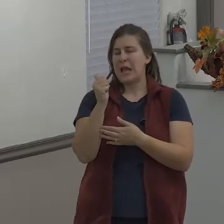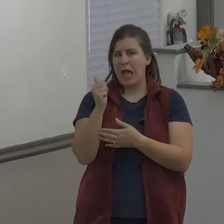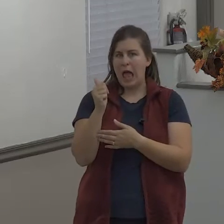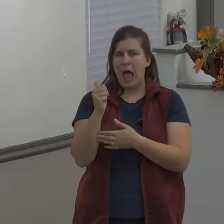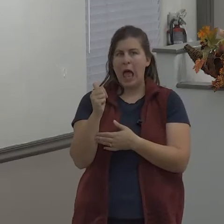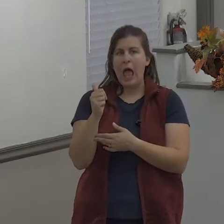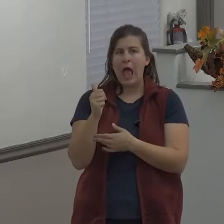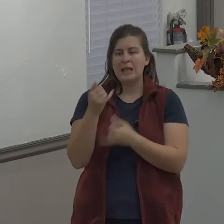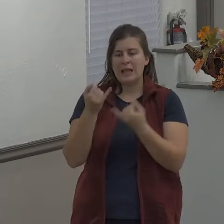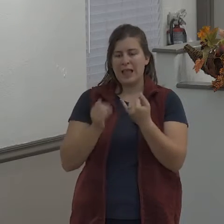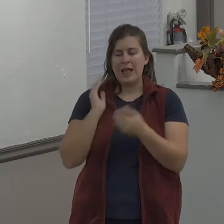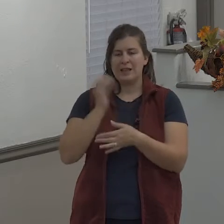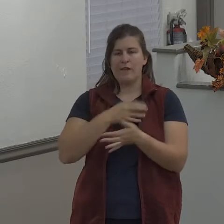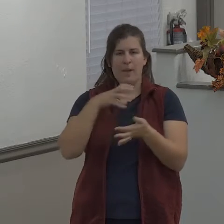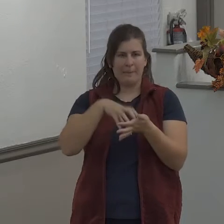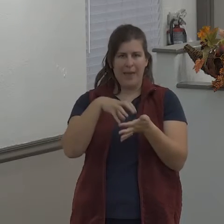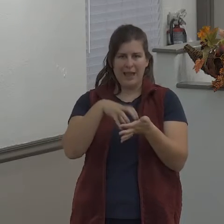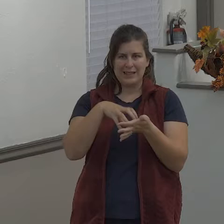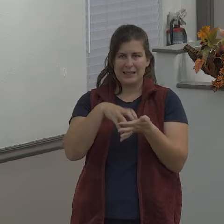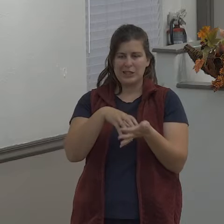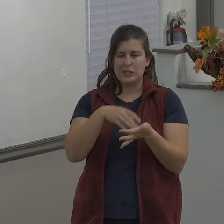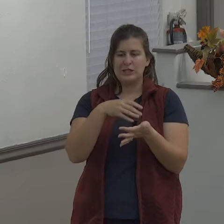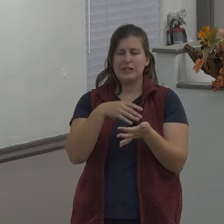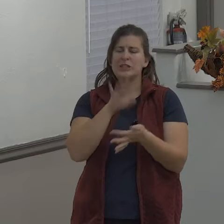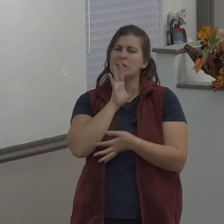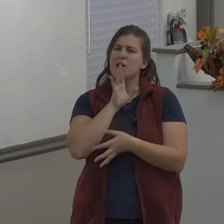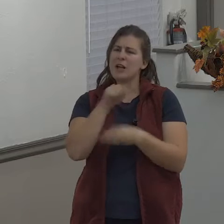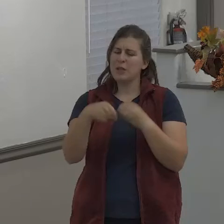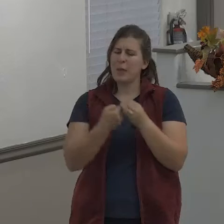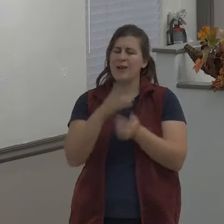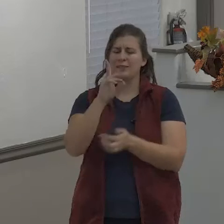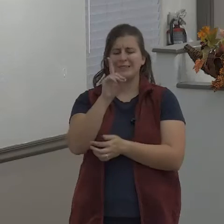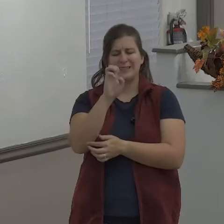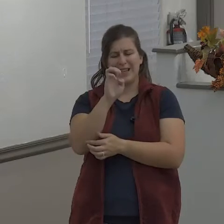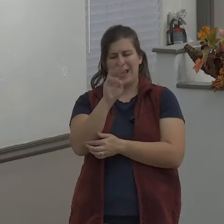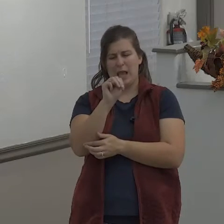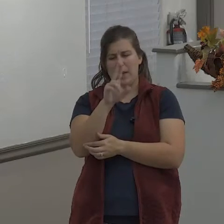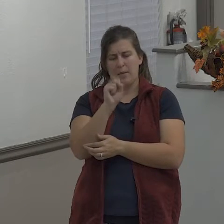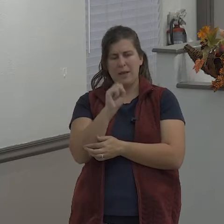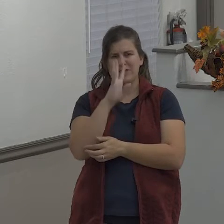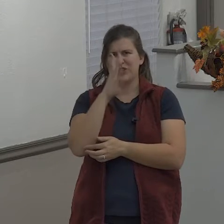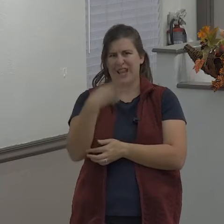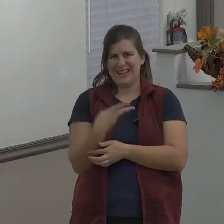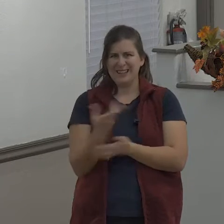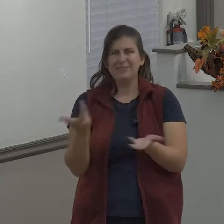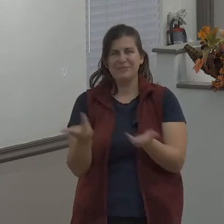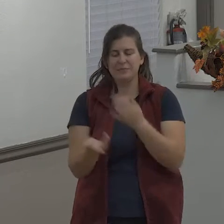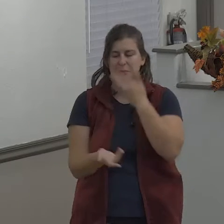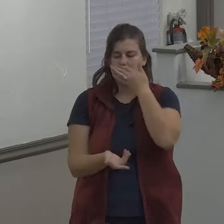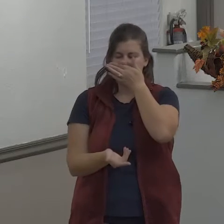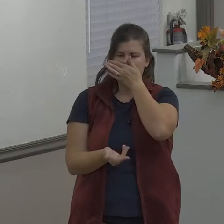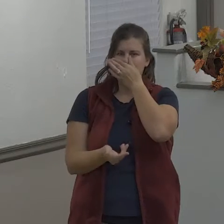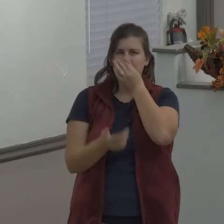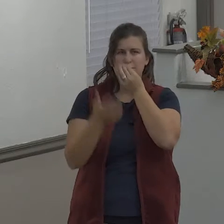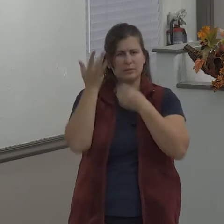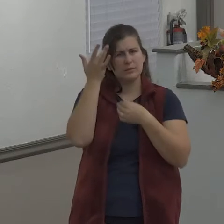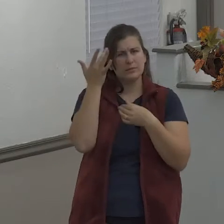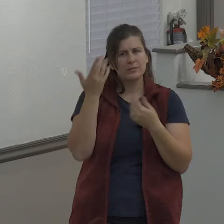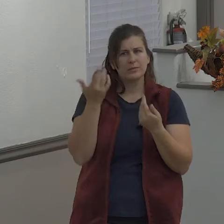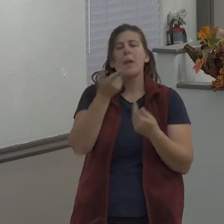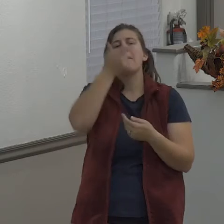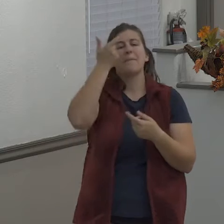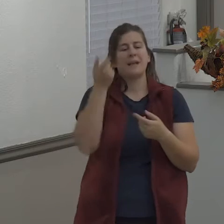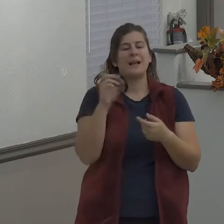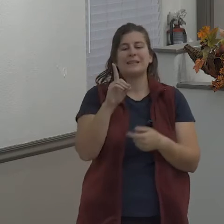of our passage, he mentions that Demas hath forsaken him. And